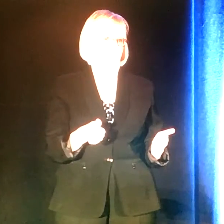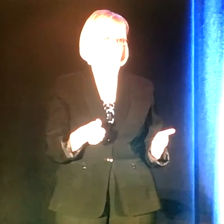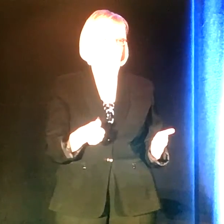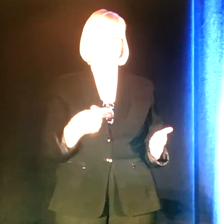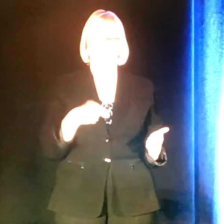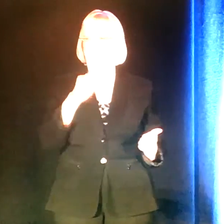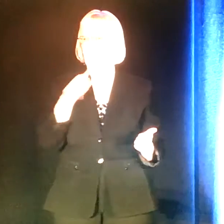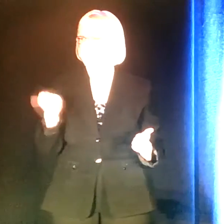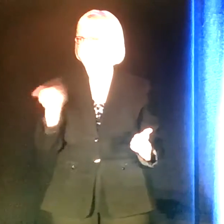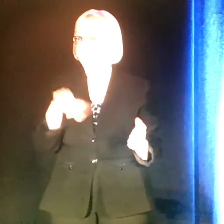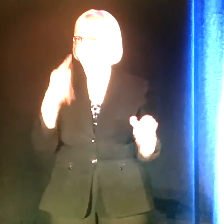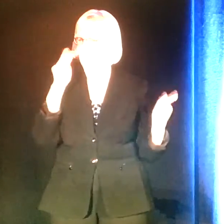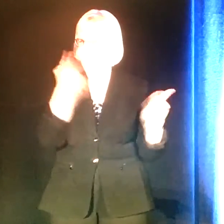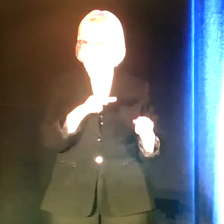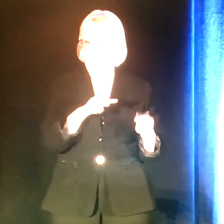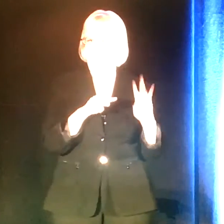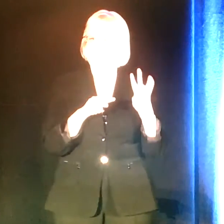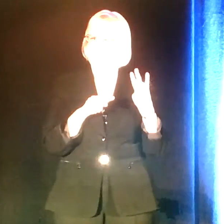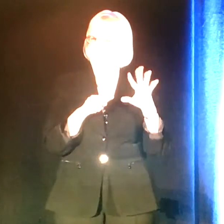time. So that's good.